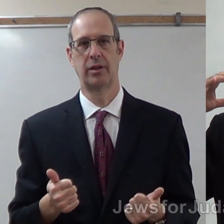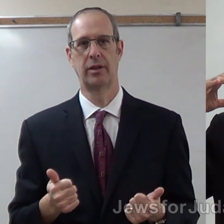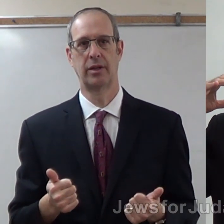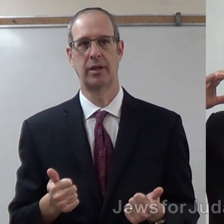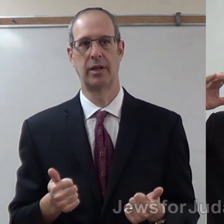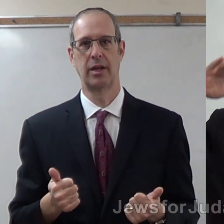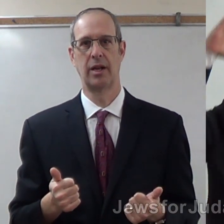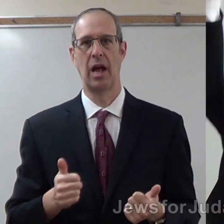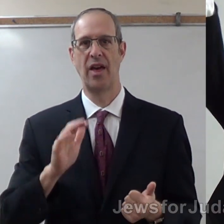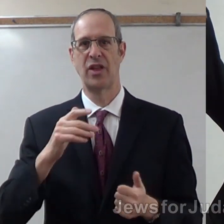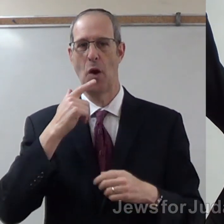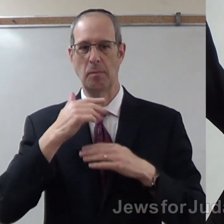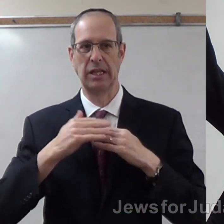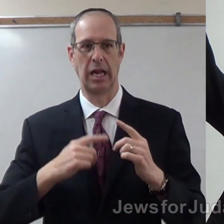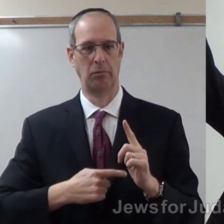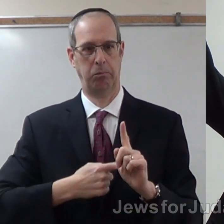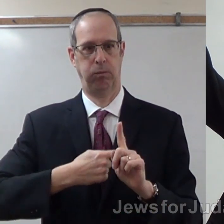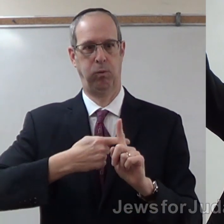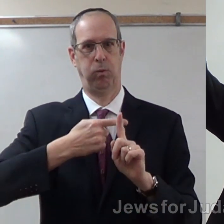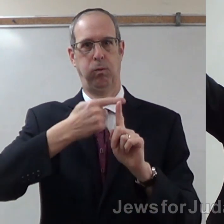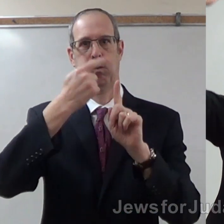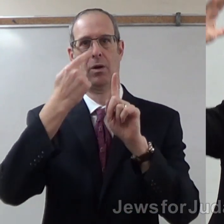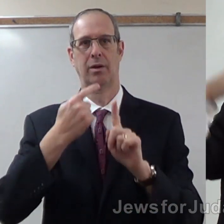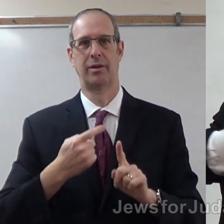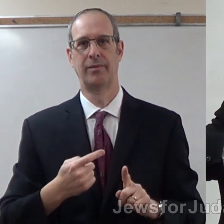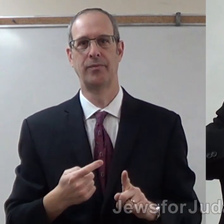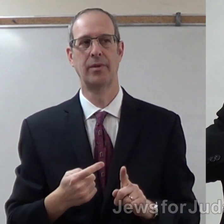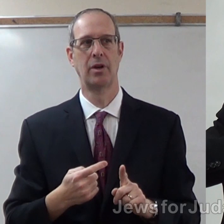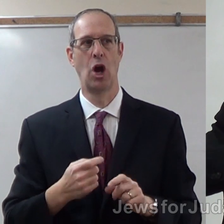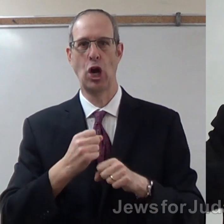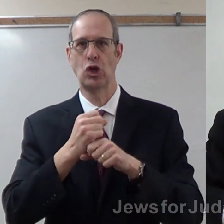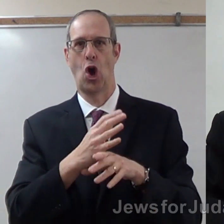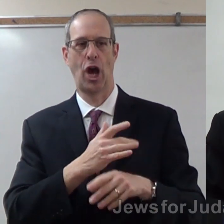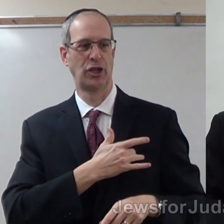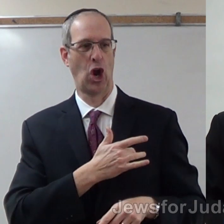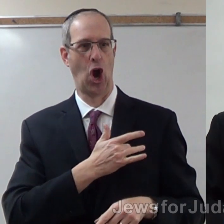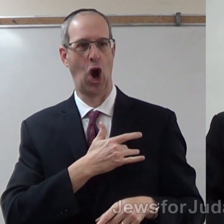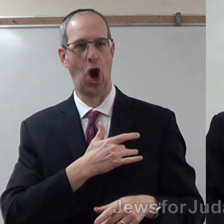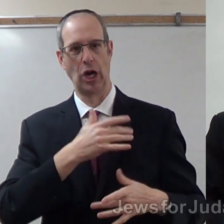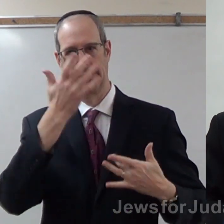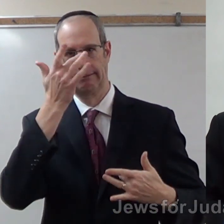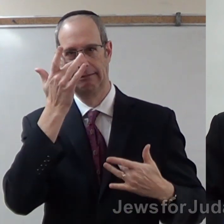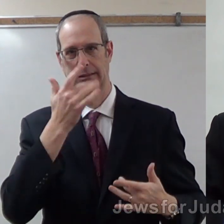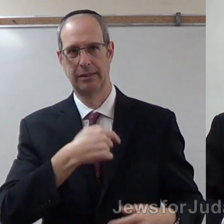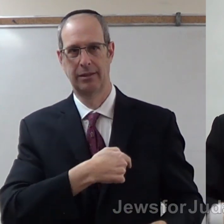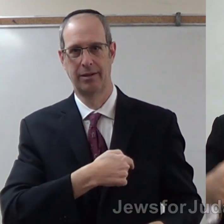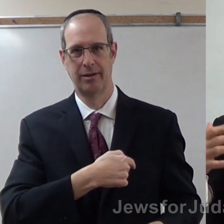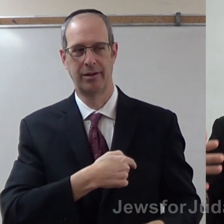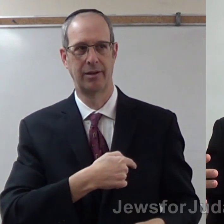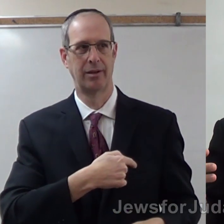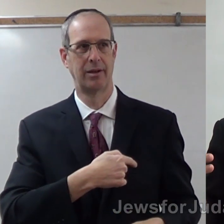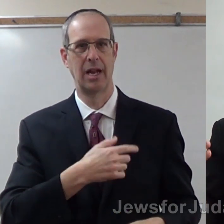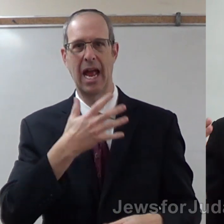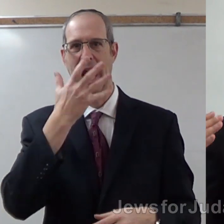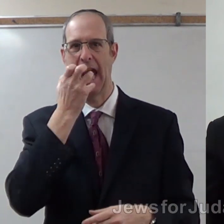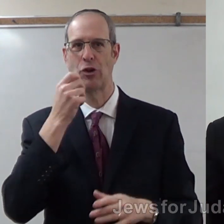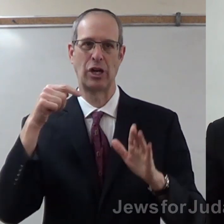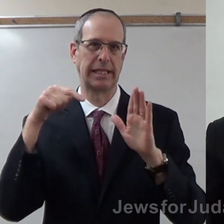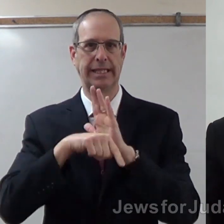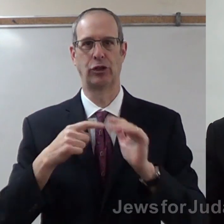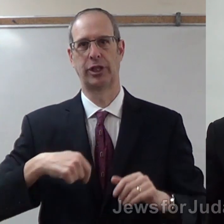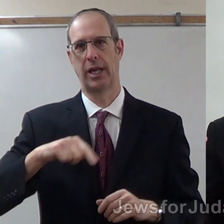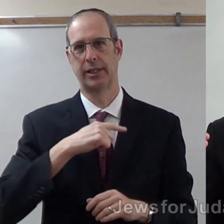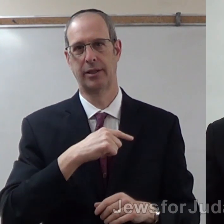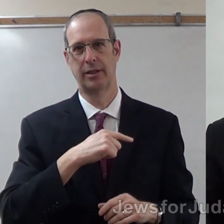could raise their blood pressure. It can cause heart disease. Anger kills